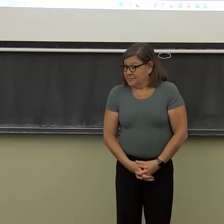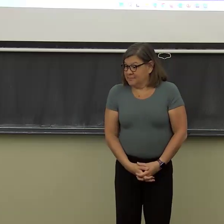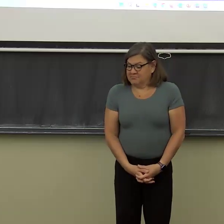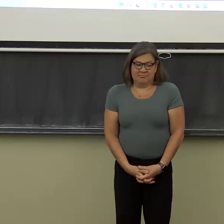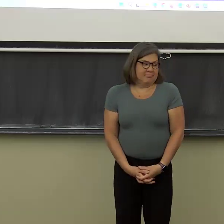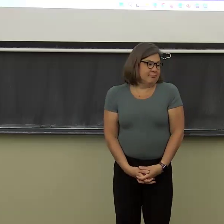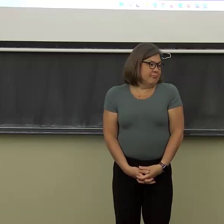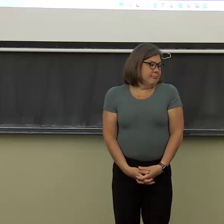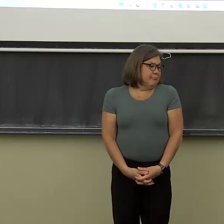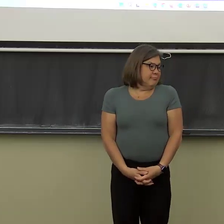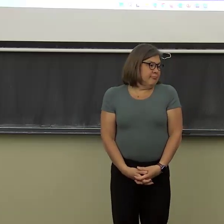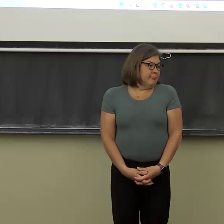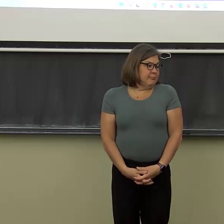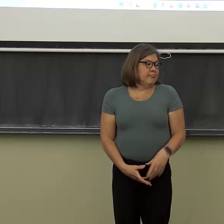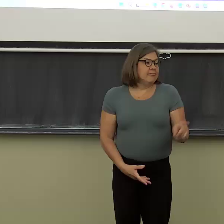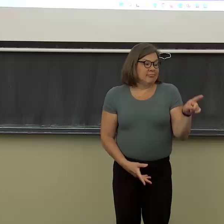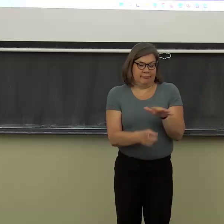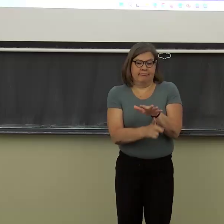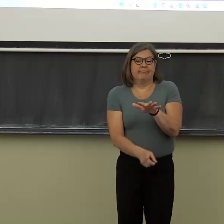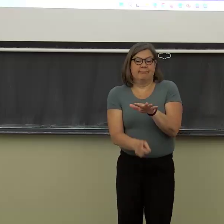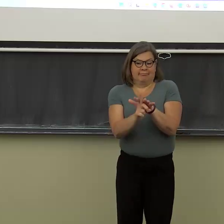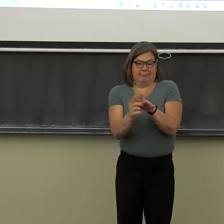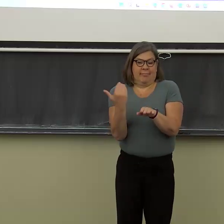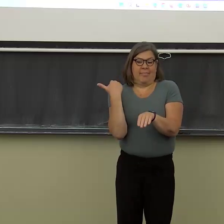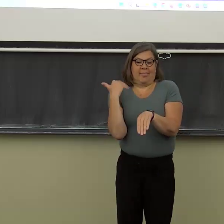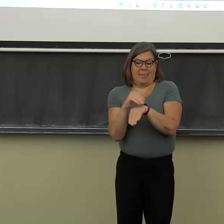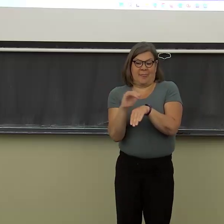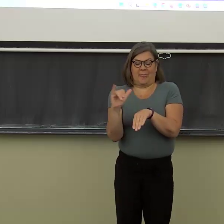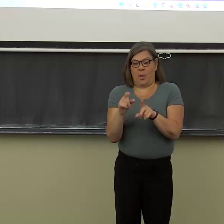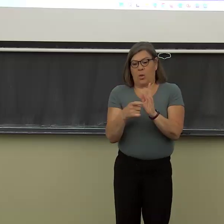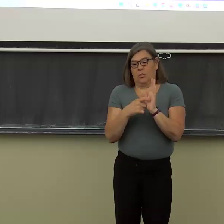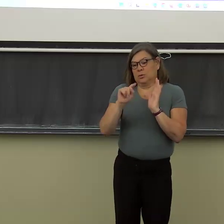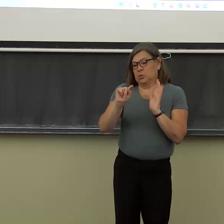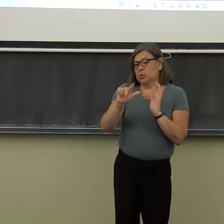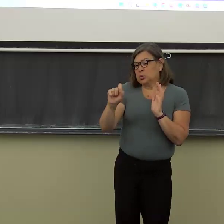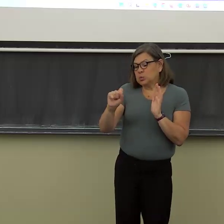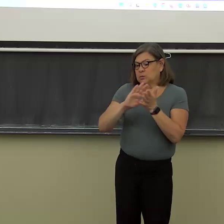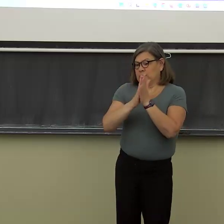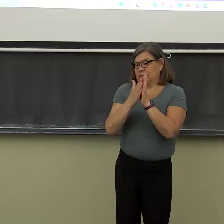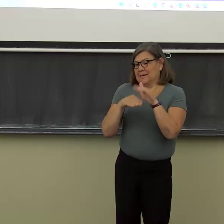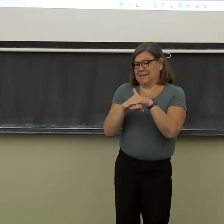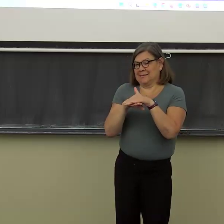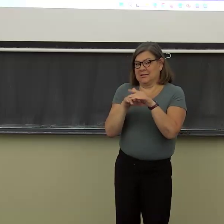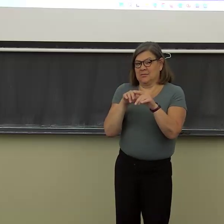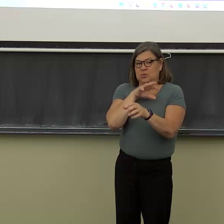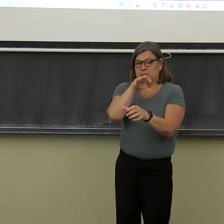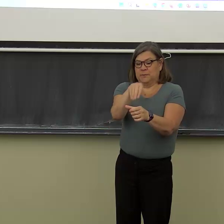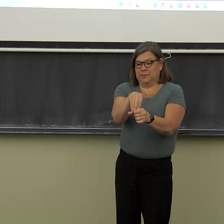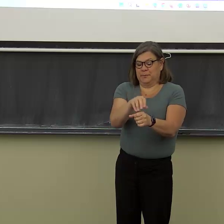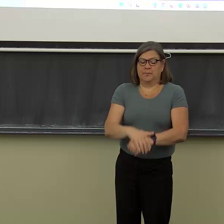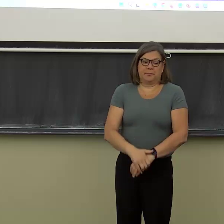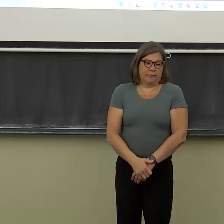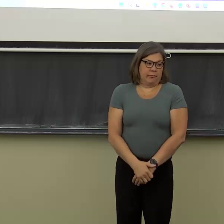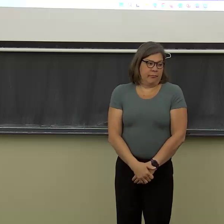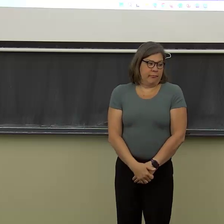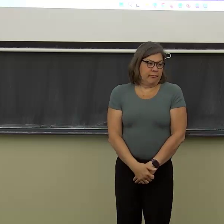Yeah, and of course that came up last night as well, that we need the tools to be accessible in order to participate. I